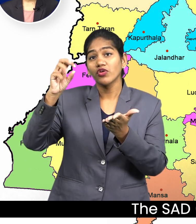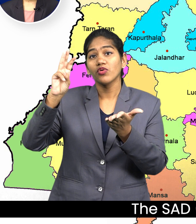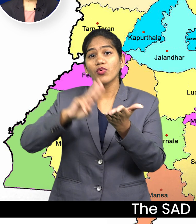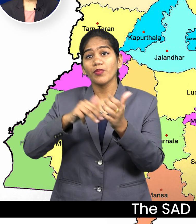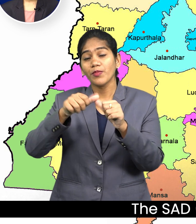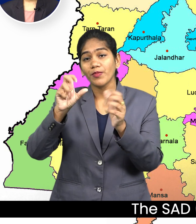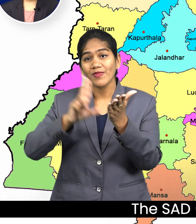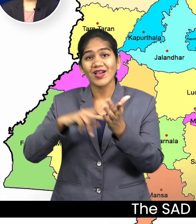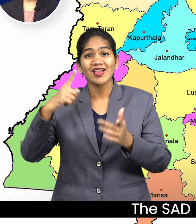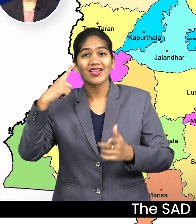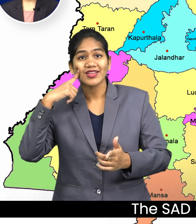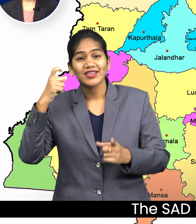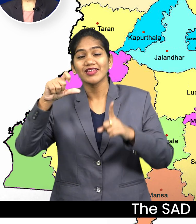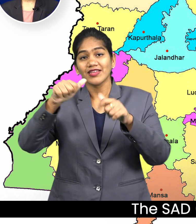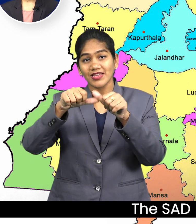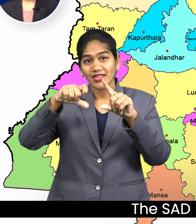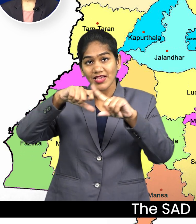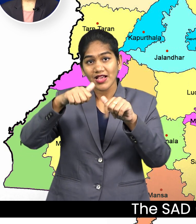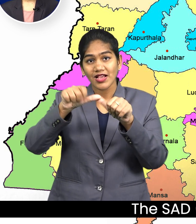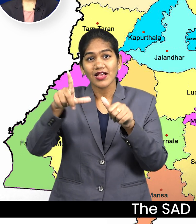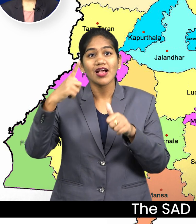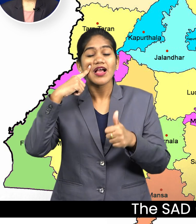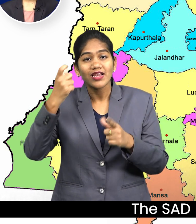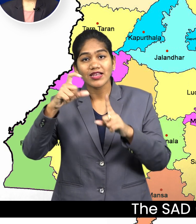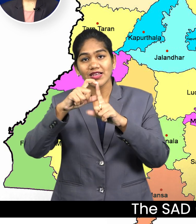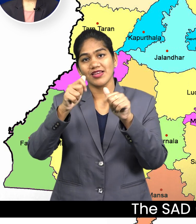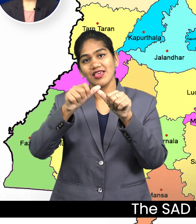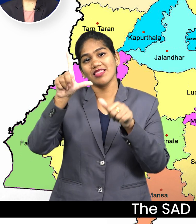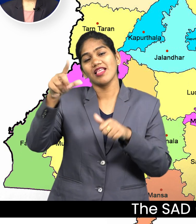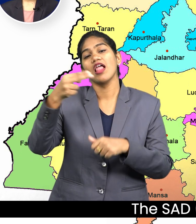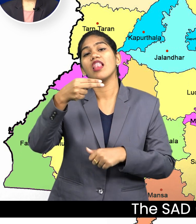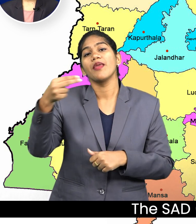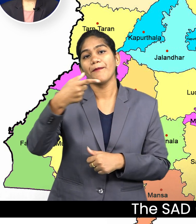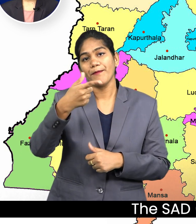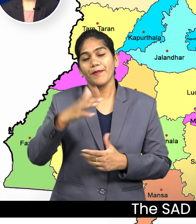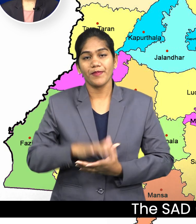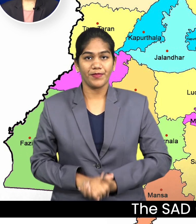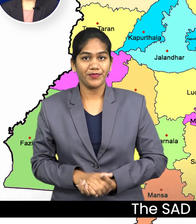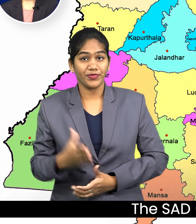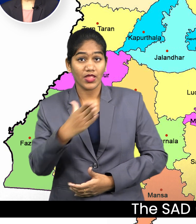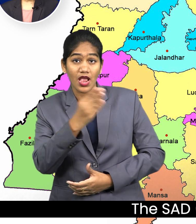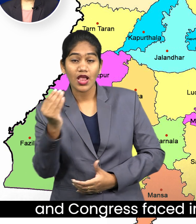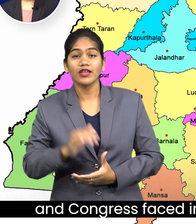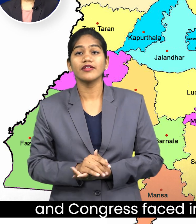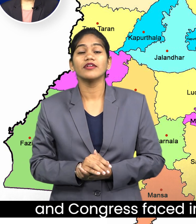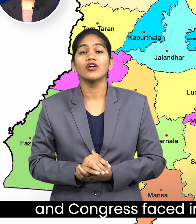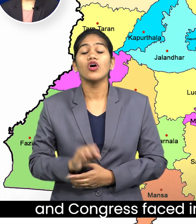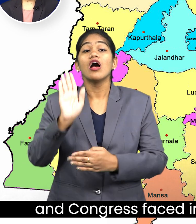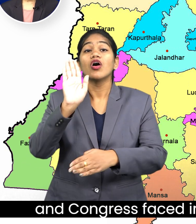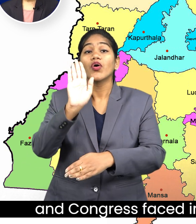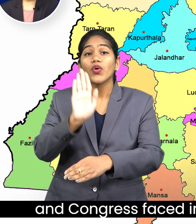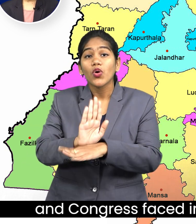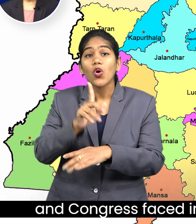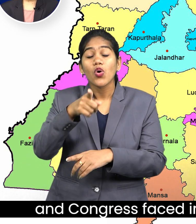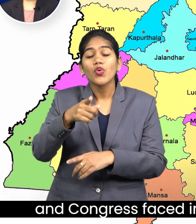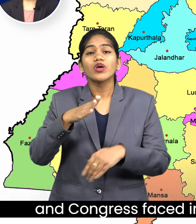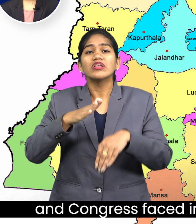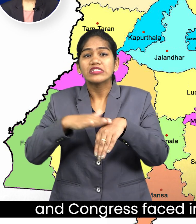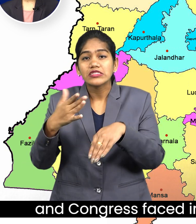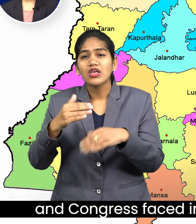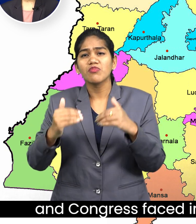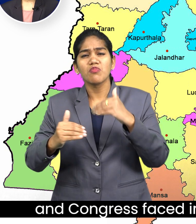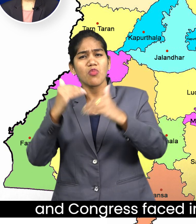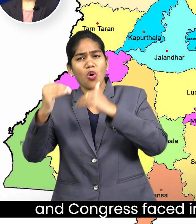and Congress faced